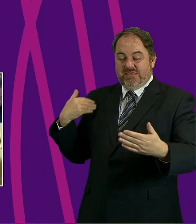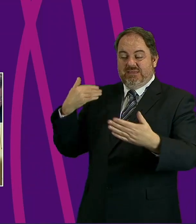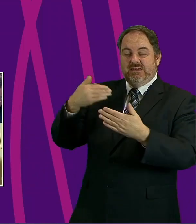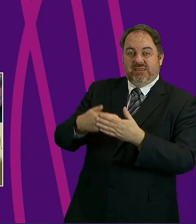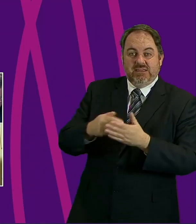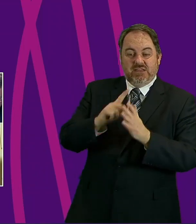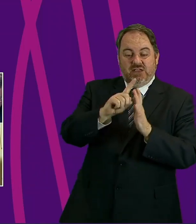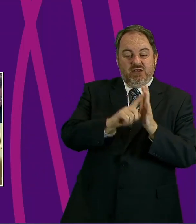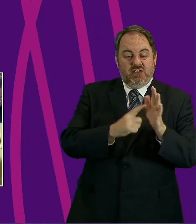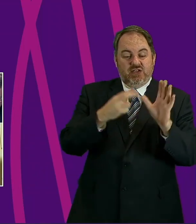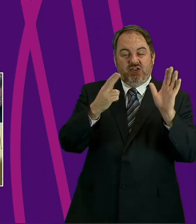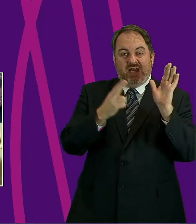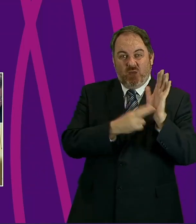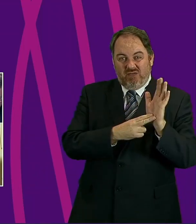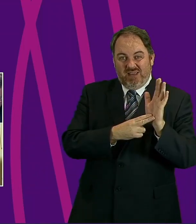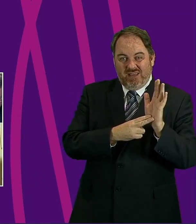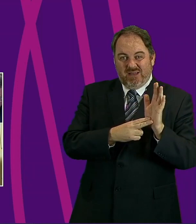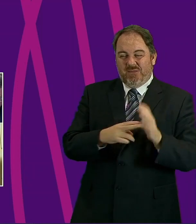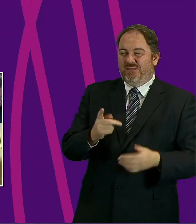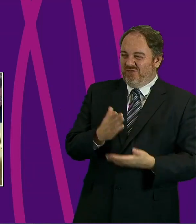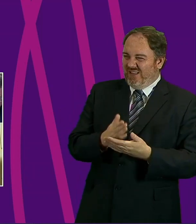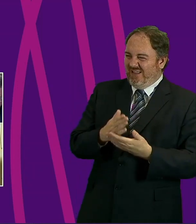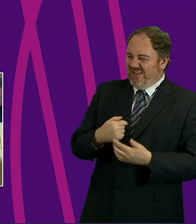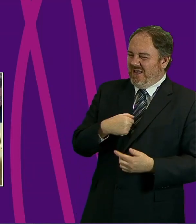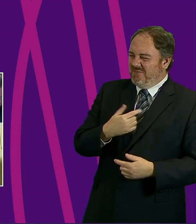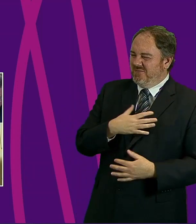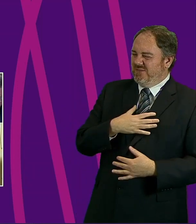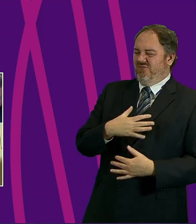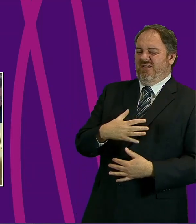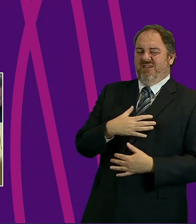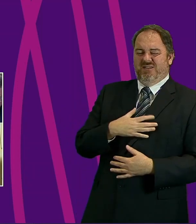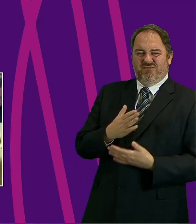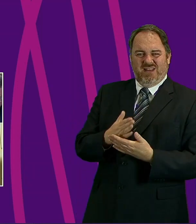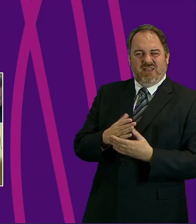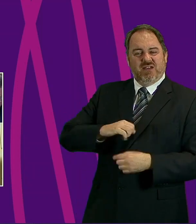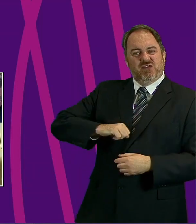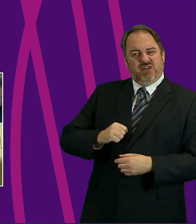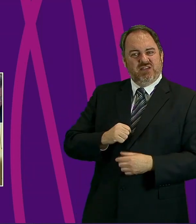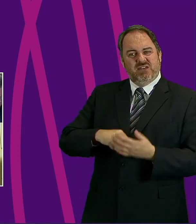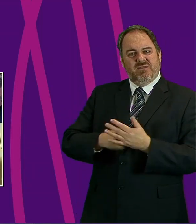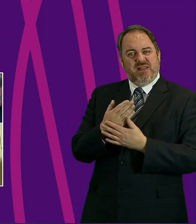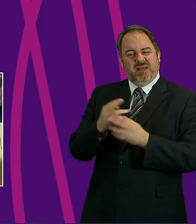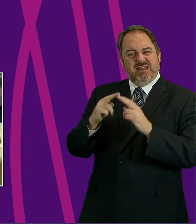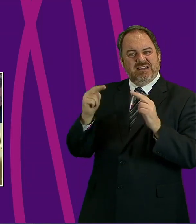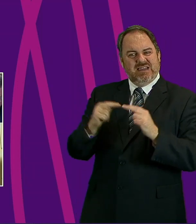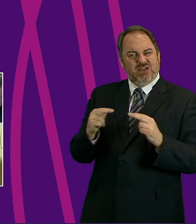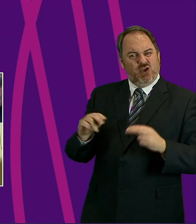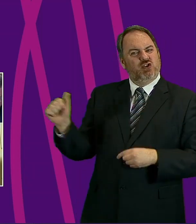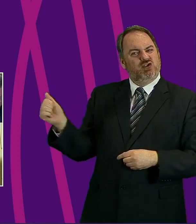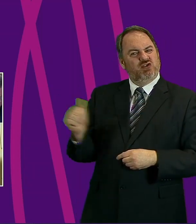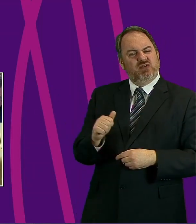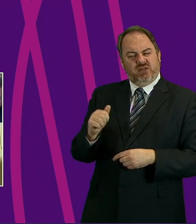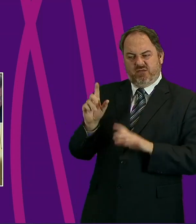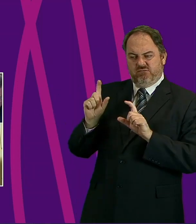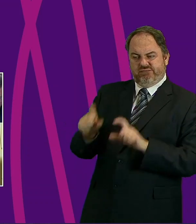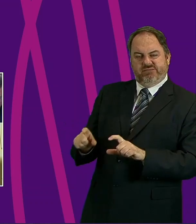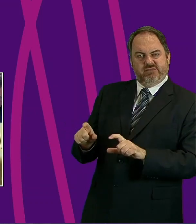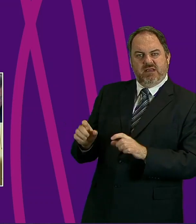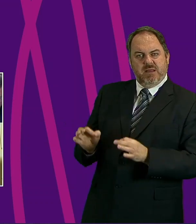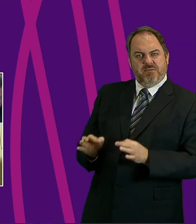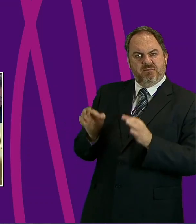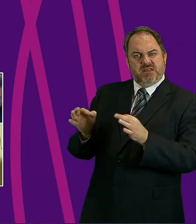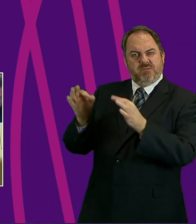of the coronavirus pandemic, it is surprising that Scottish Development International didn't postpone the event. Is the First Minister